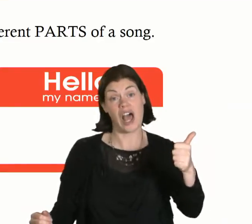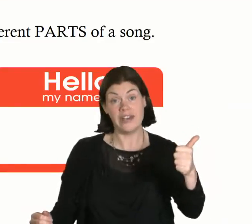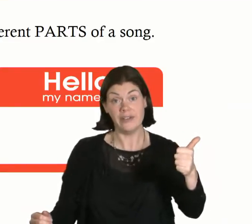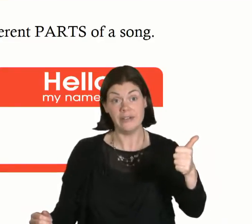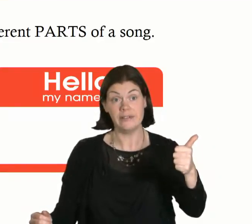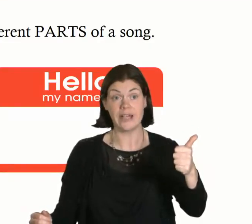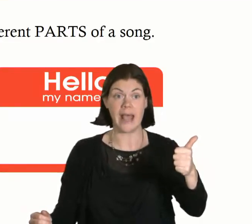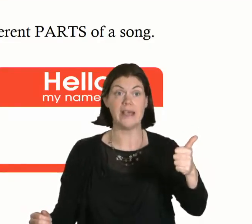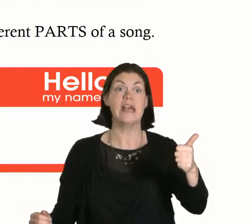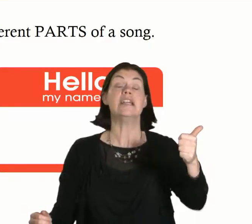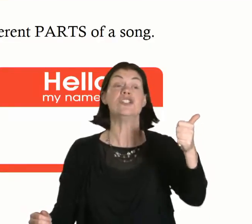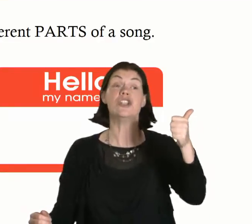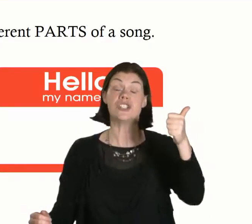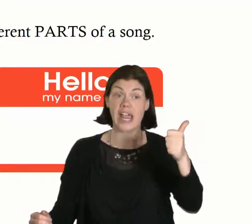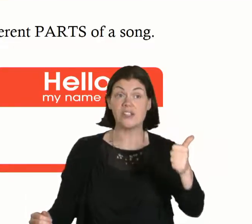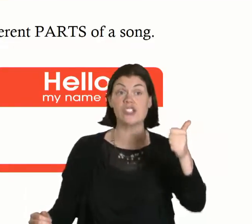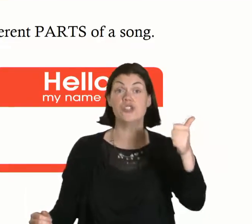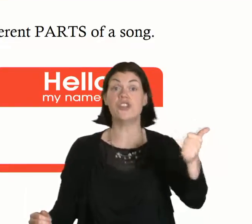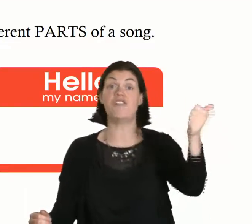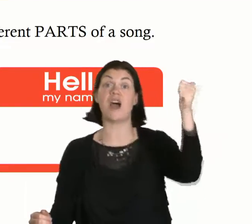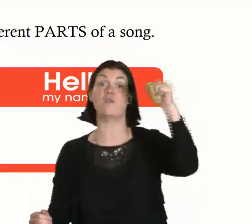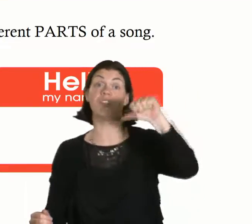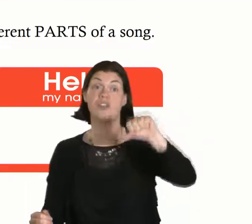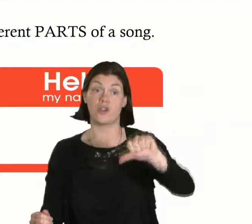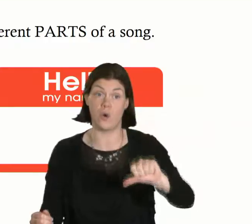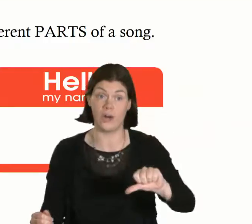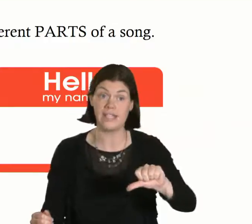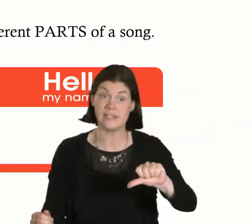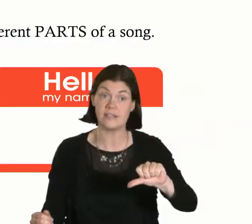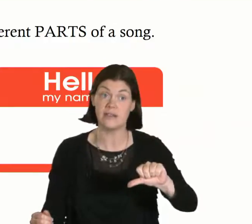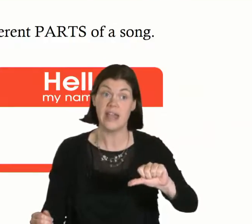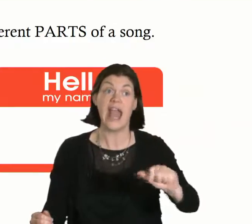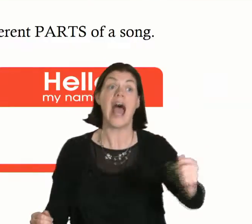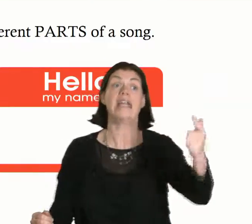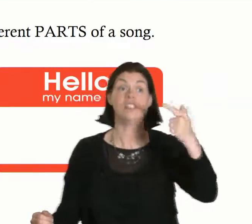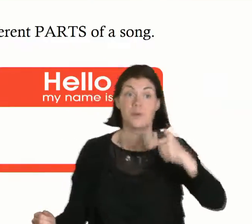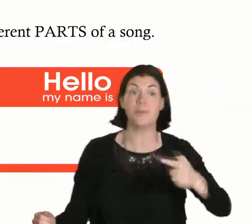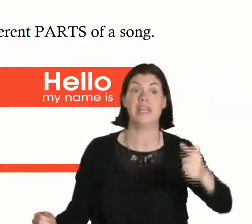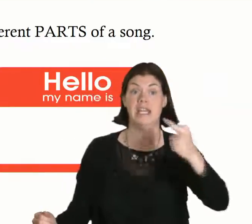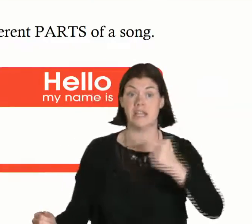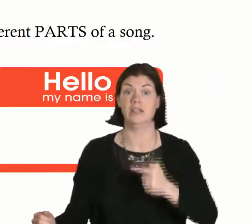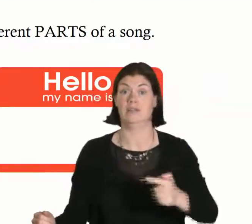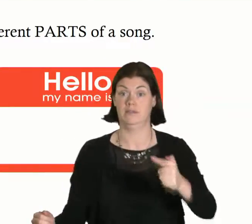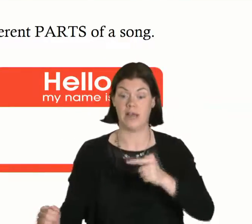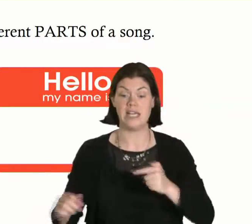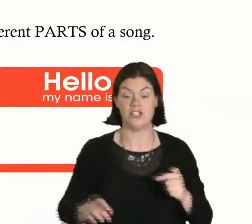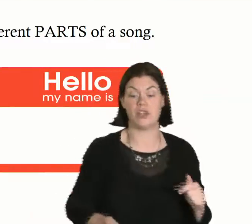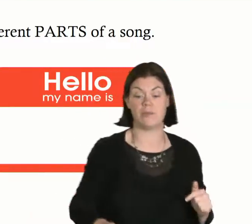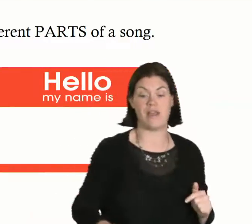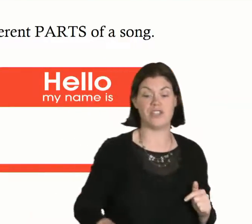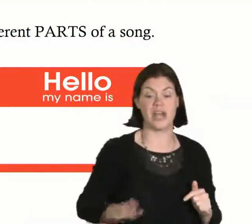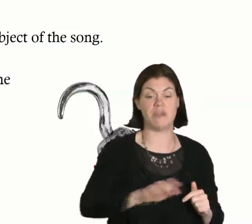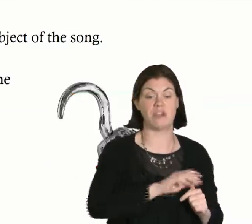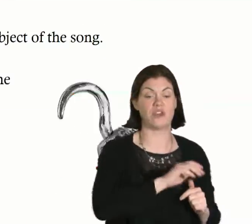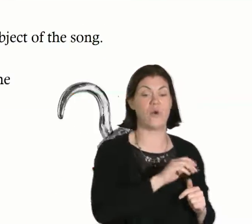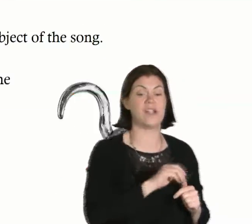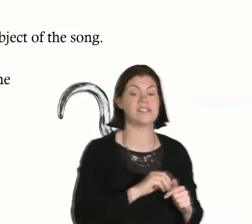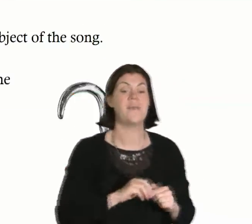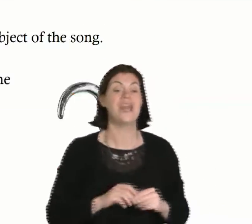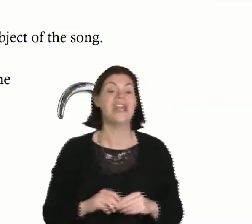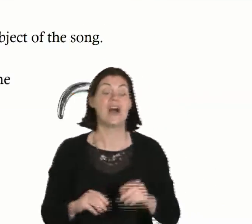the title, okay, the title is usually found within the chorus and it's repeated, right? Every time you